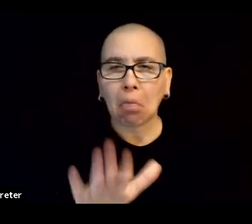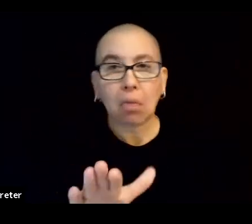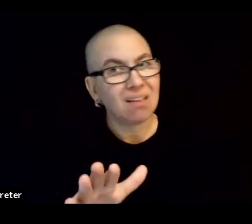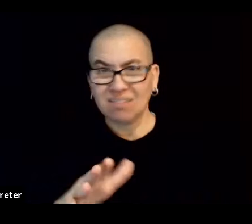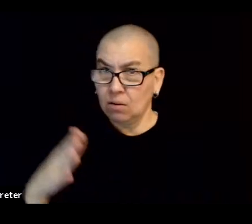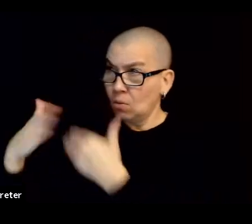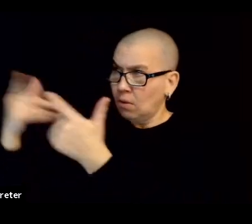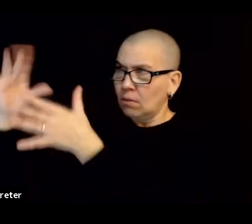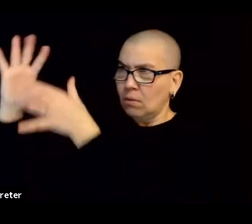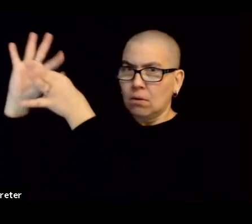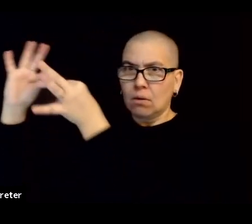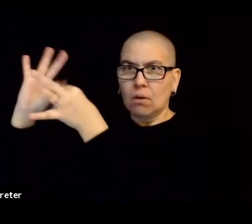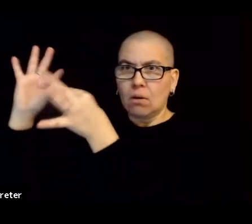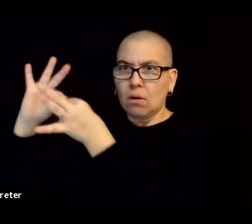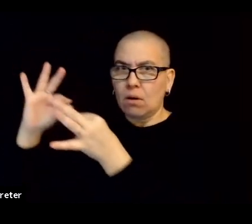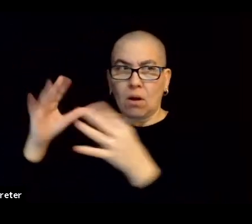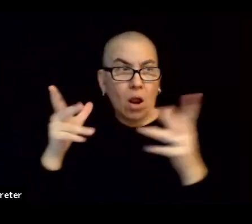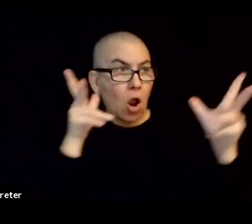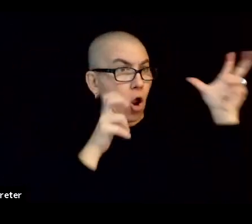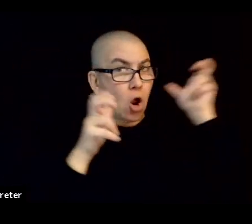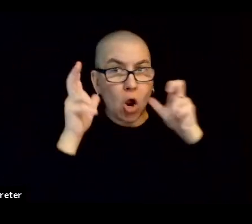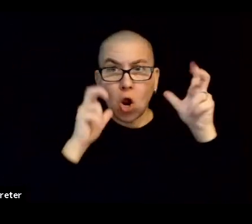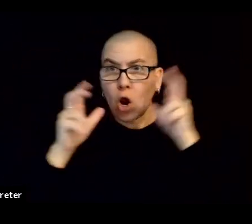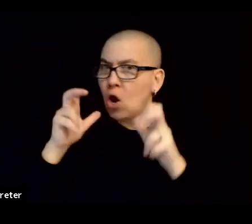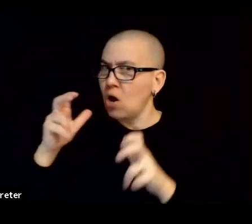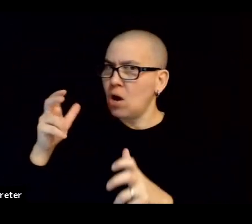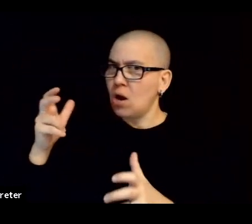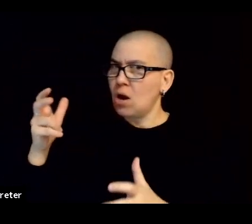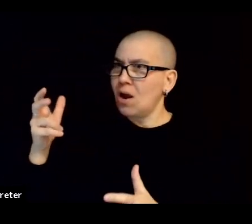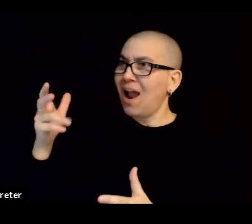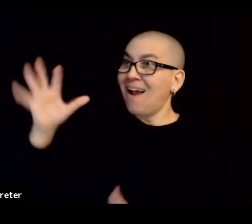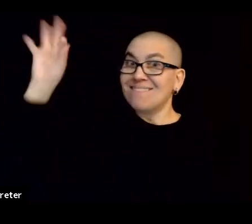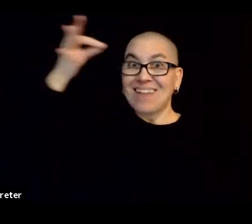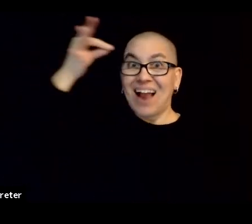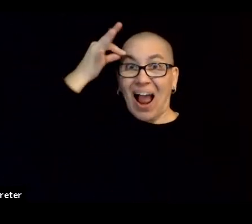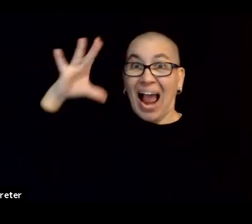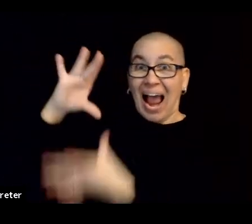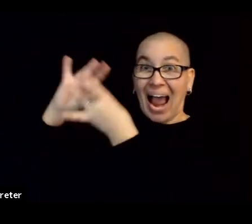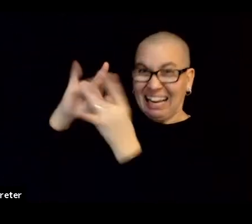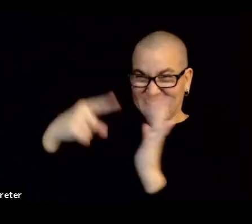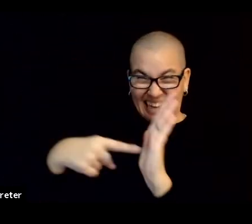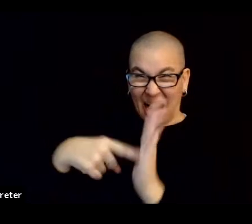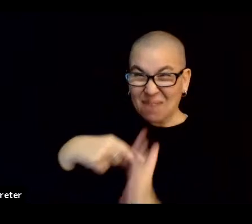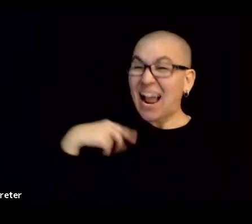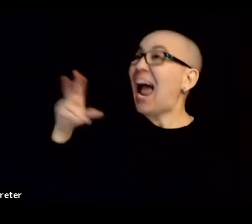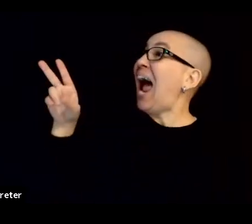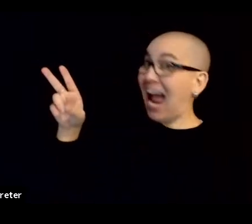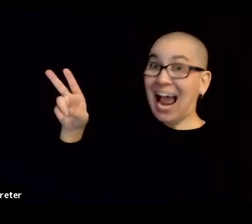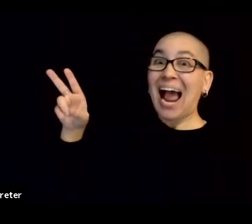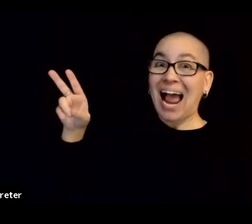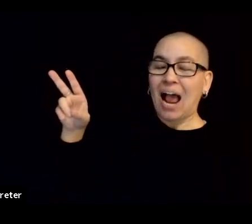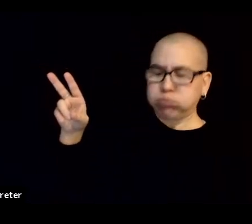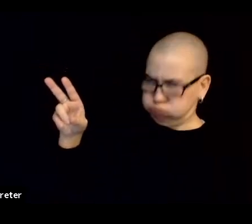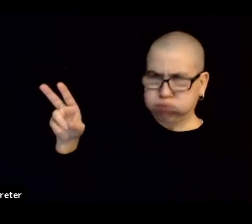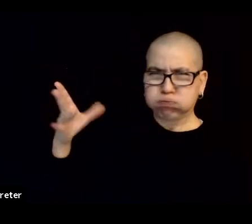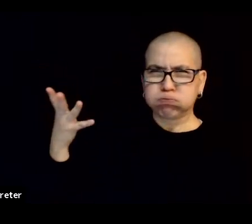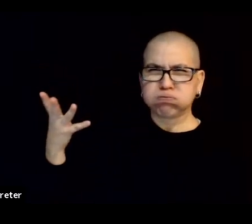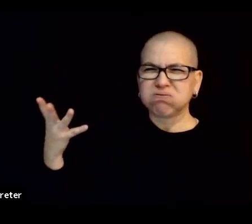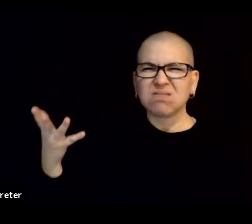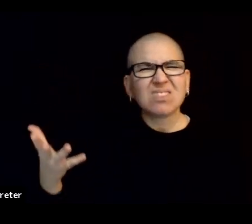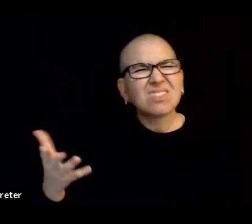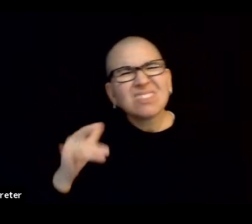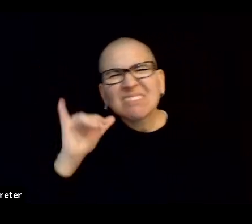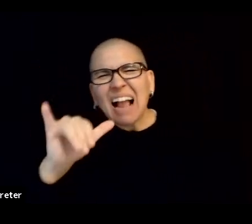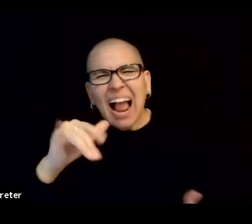heard, well, the states have to deal with it. The states just have to deal with it. Well, we can't manufacture the vaccine. So yes, I'm hopeful. I'm hopeful the 100